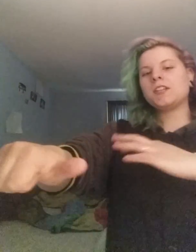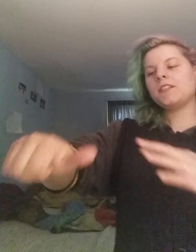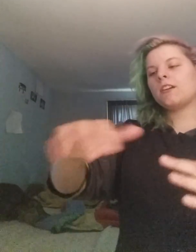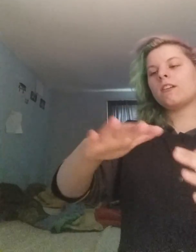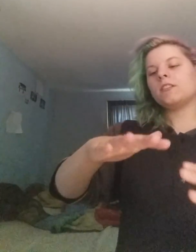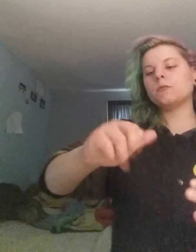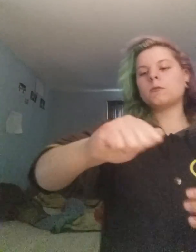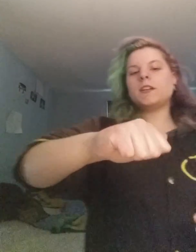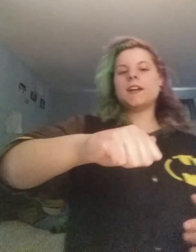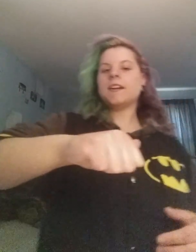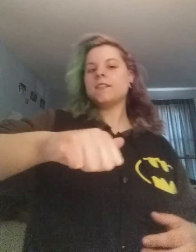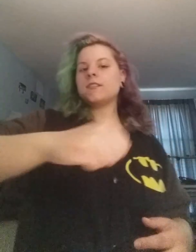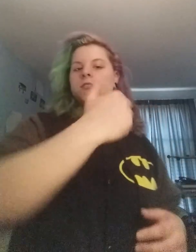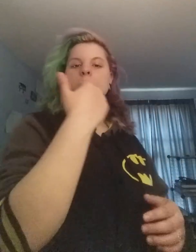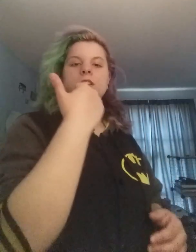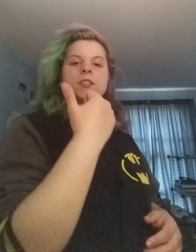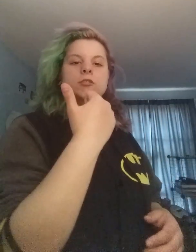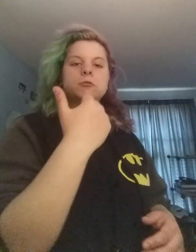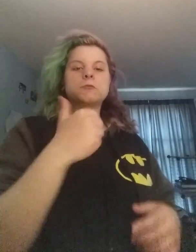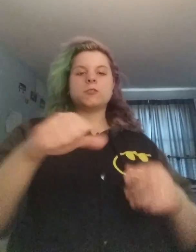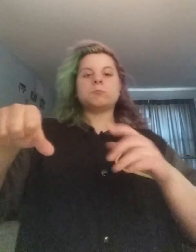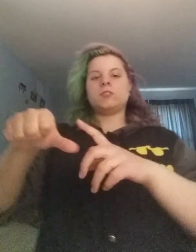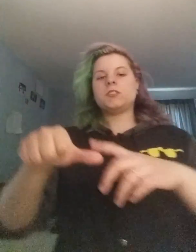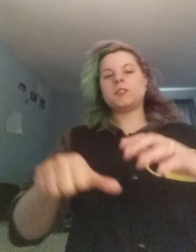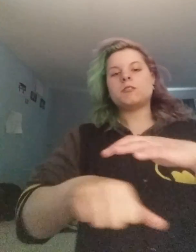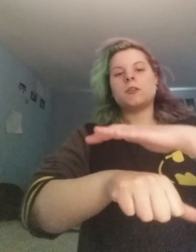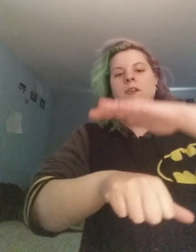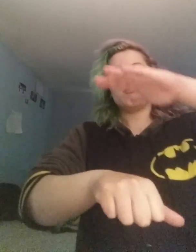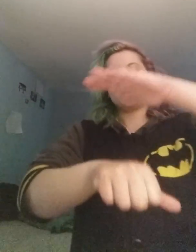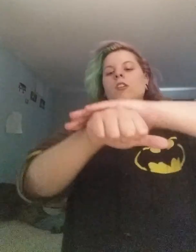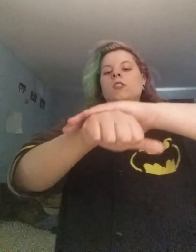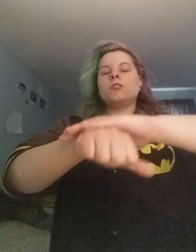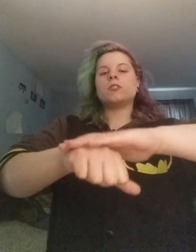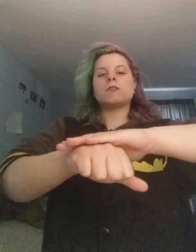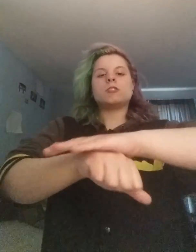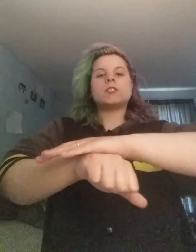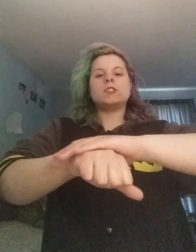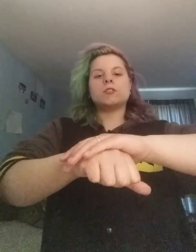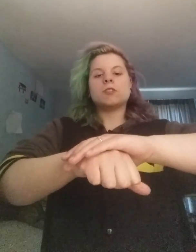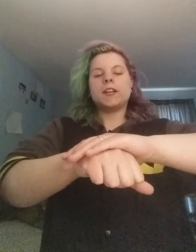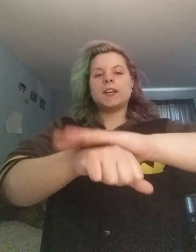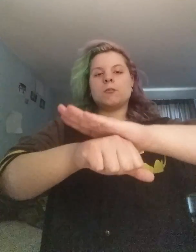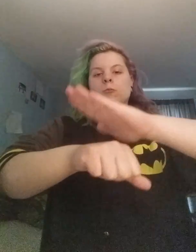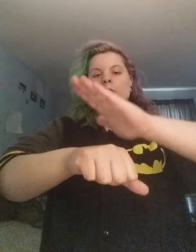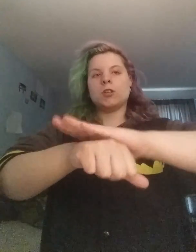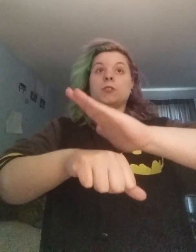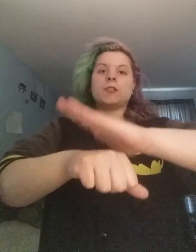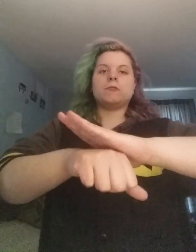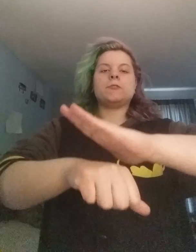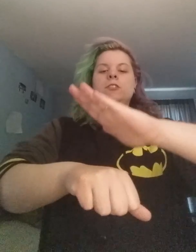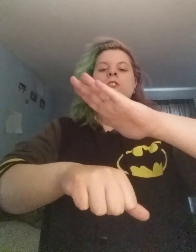you take uh your right hand you make it into a fist but you stick your thumb out you cover your right hand or your right fist